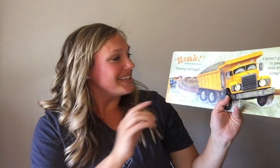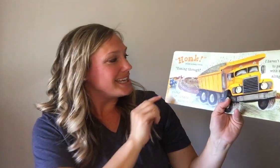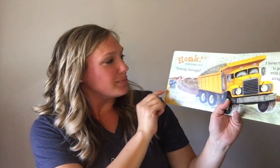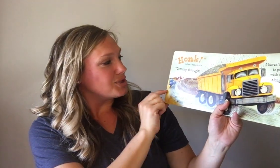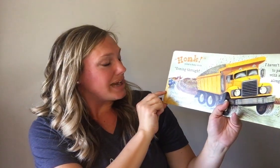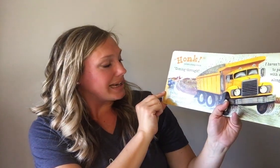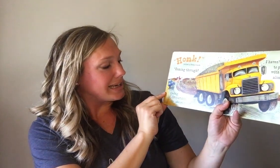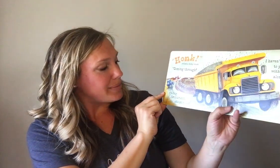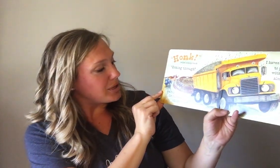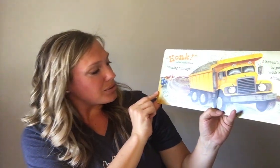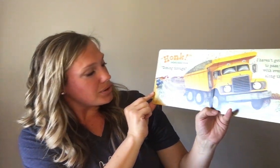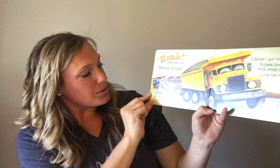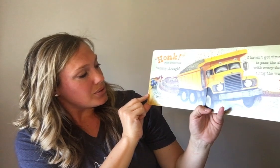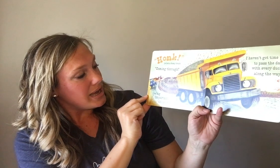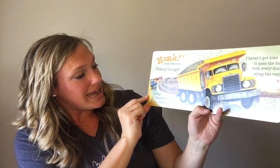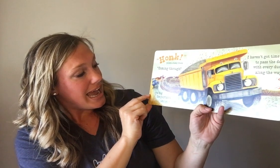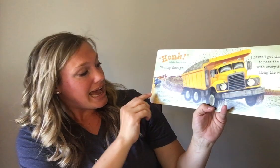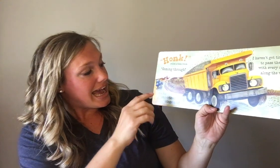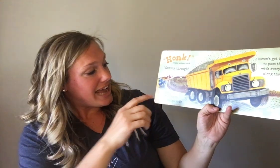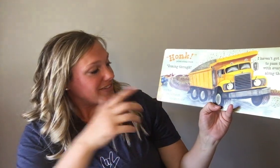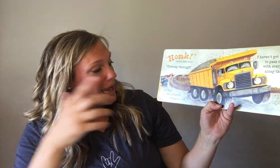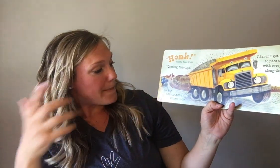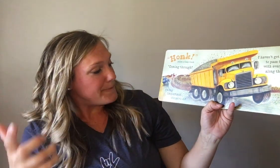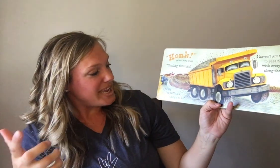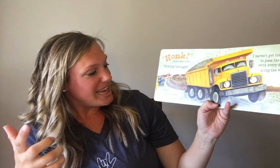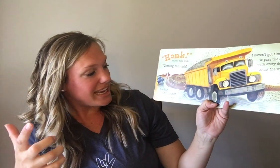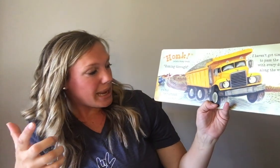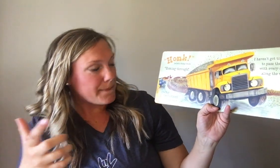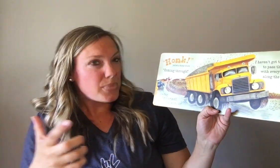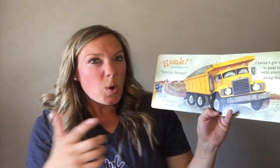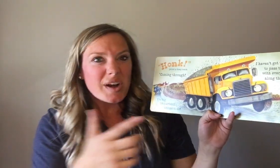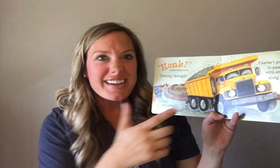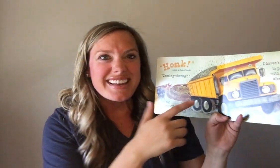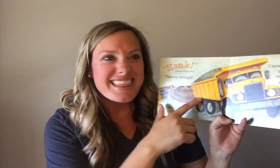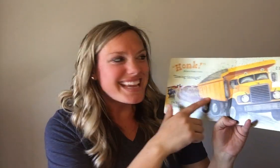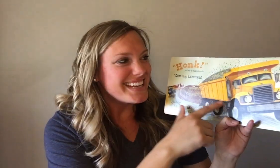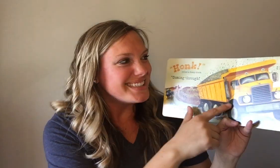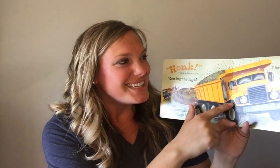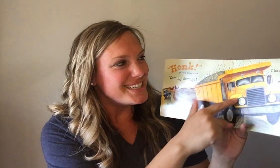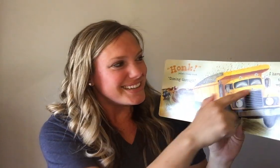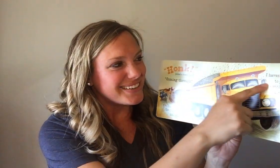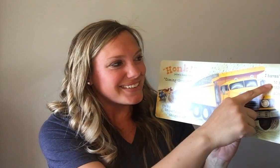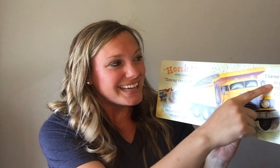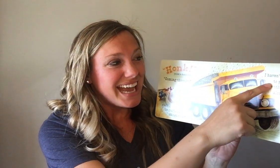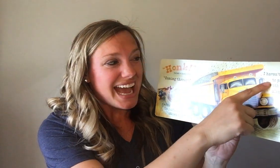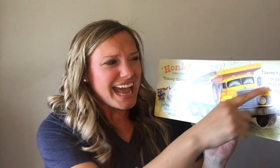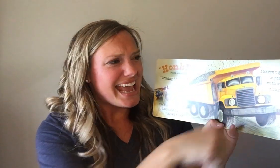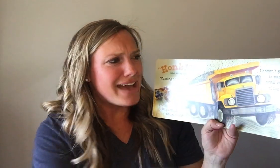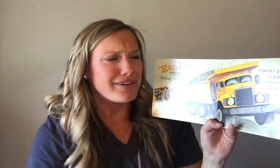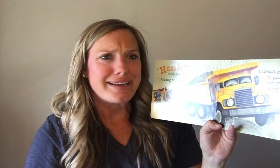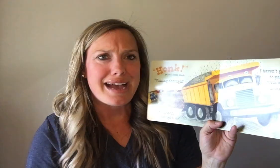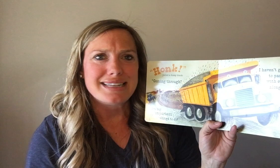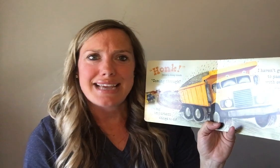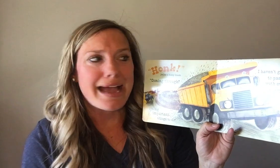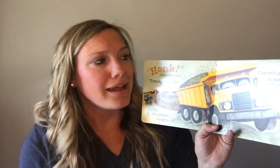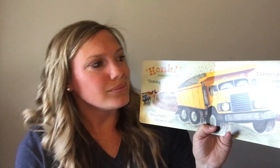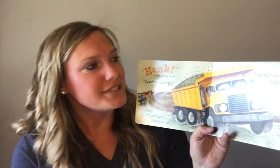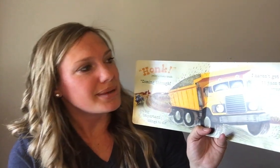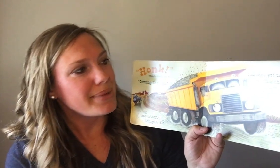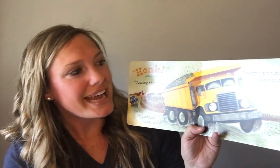dump truck coming through. I've got big, important things to do. I haven't got time to pass